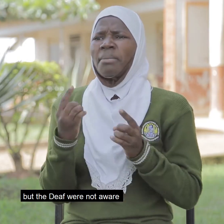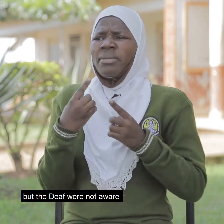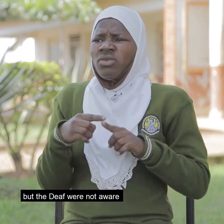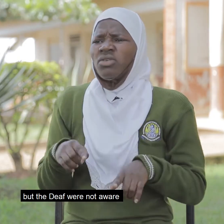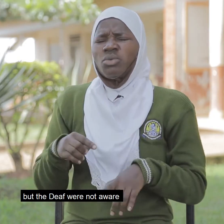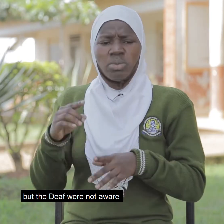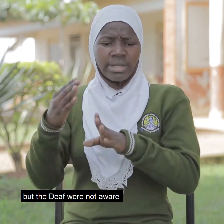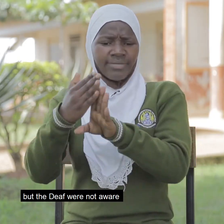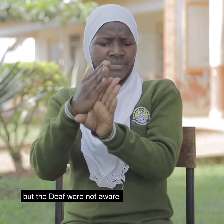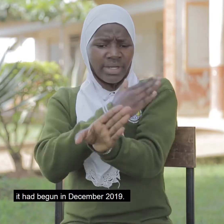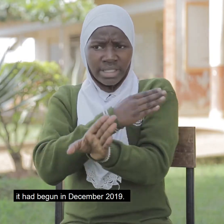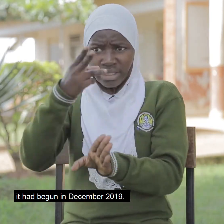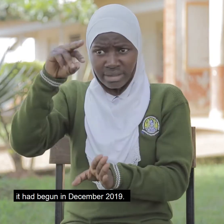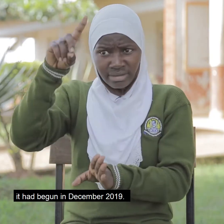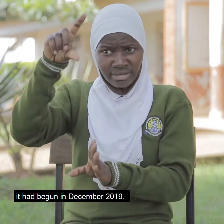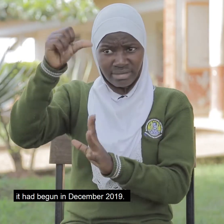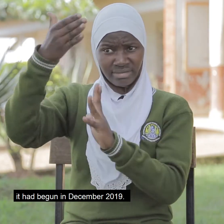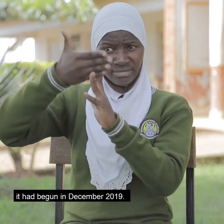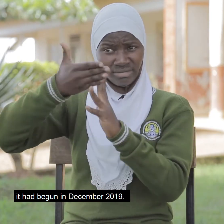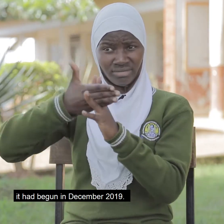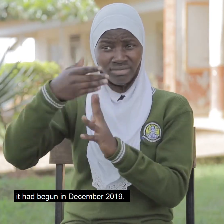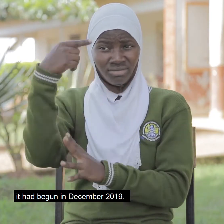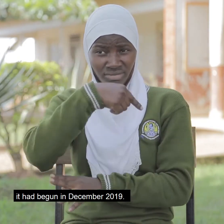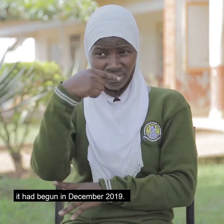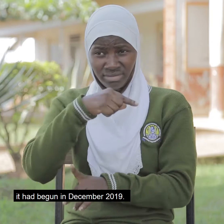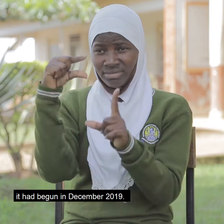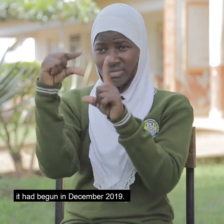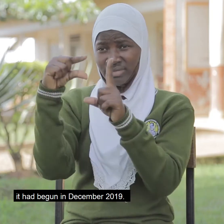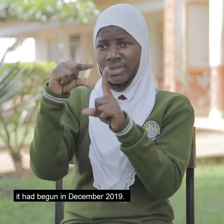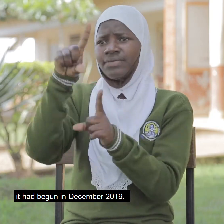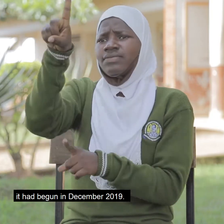but the deaf were not aware it began in December 2019.